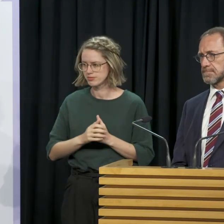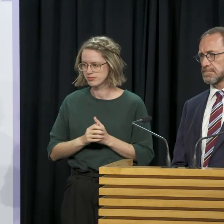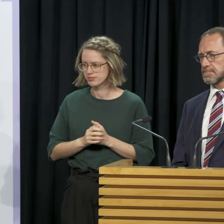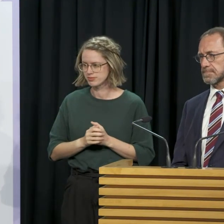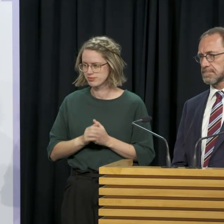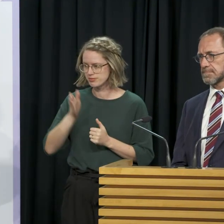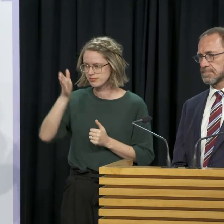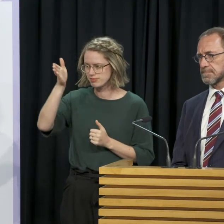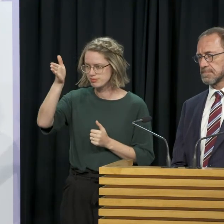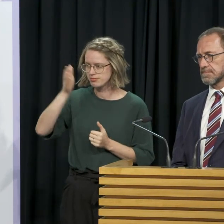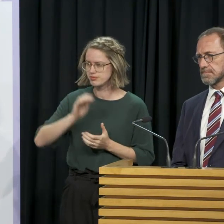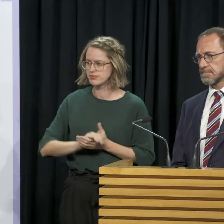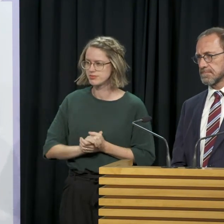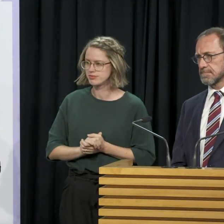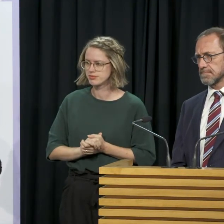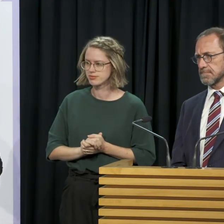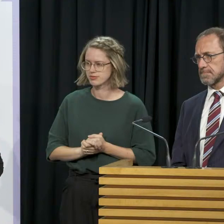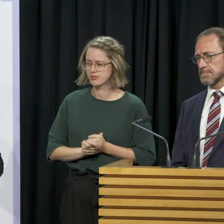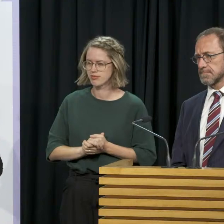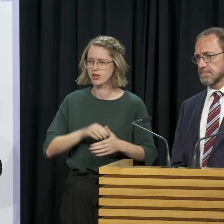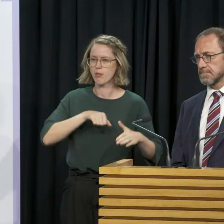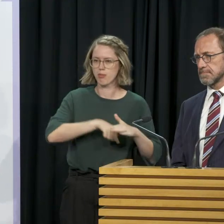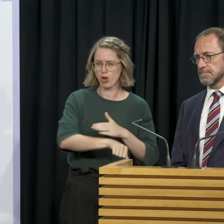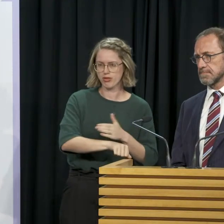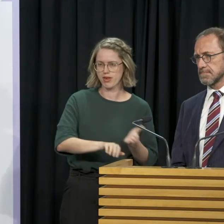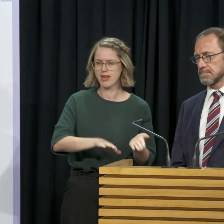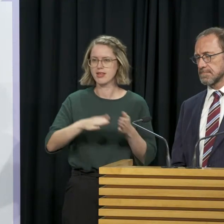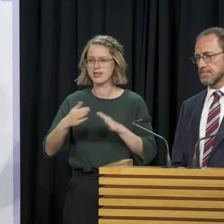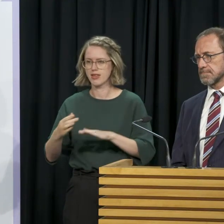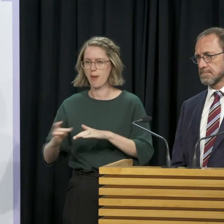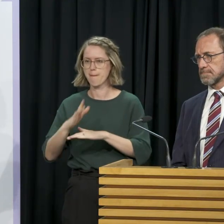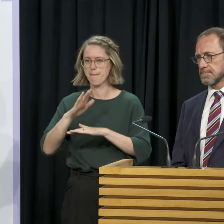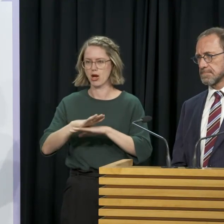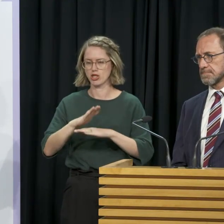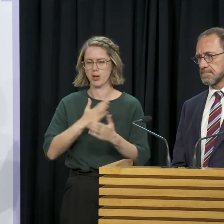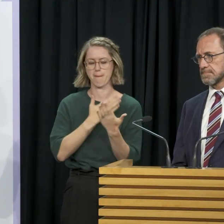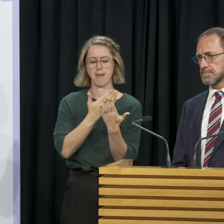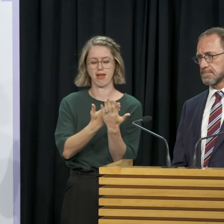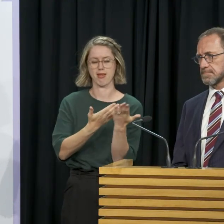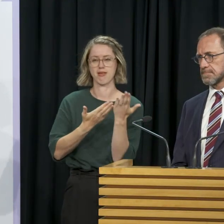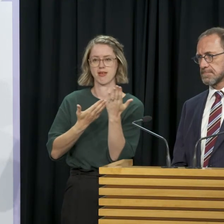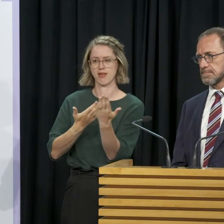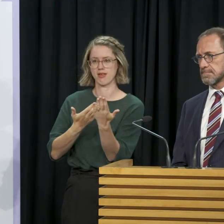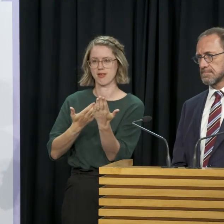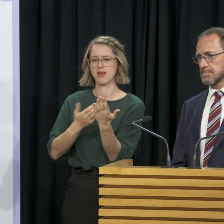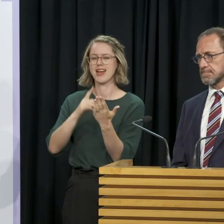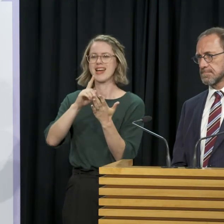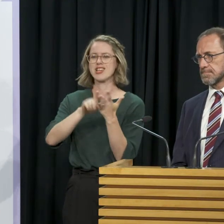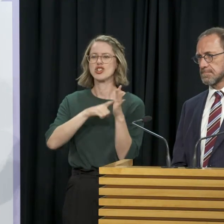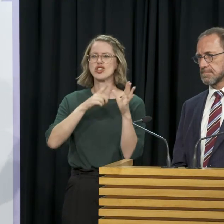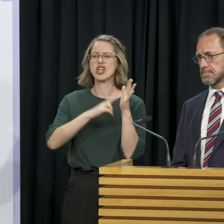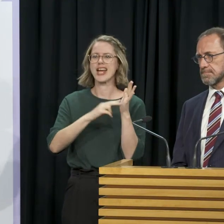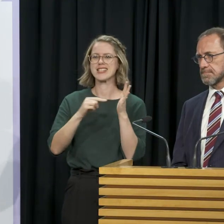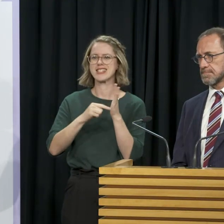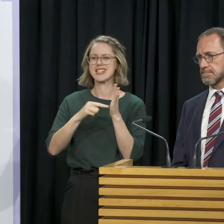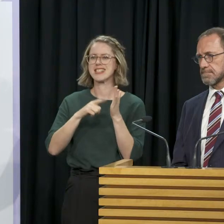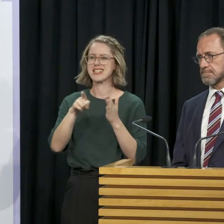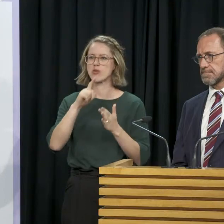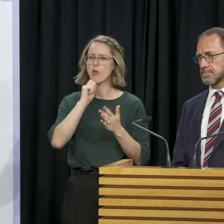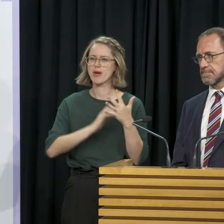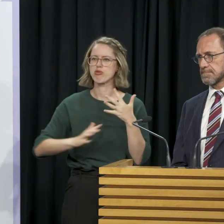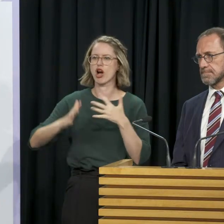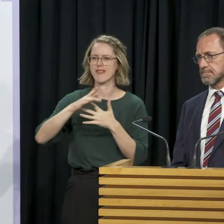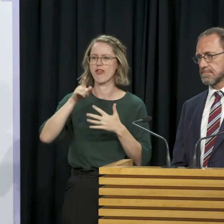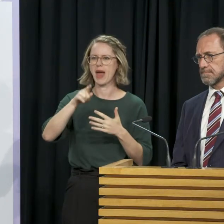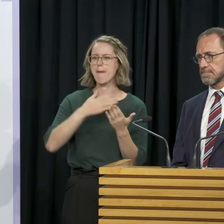Jason? The births, deaths and marriage bill is back in the headlines after Jan Tinetti said it was going to be a priority for her to